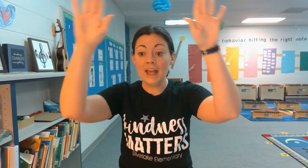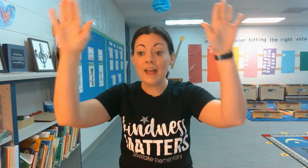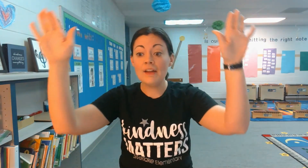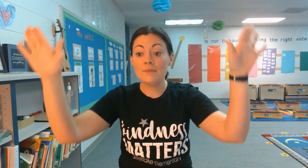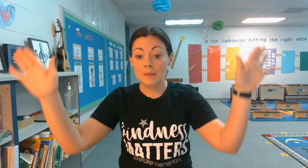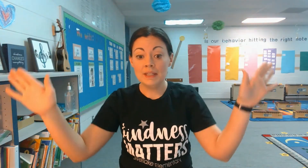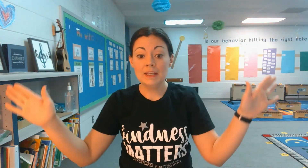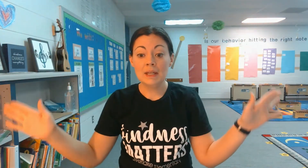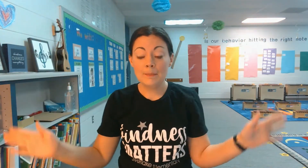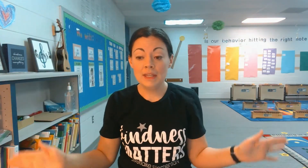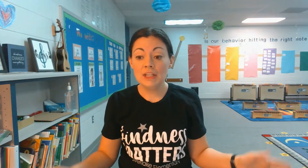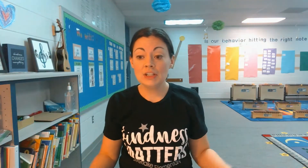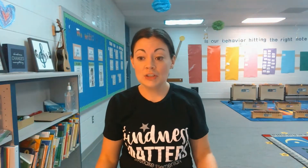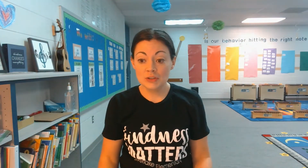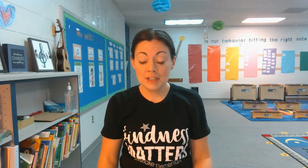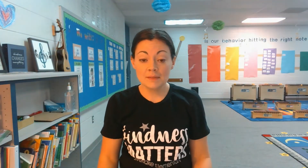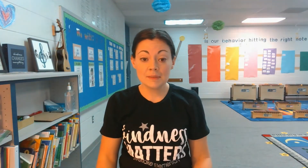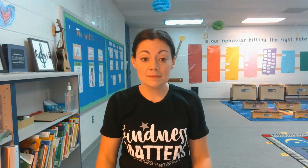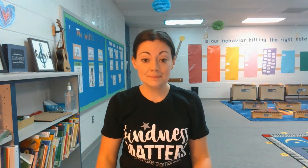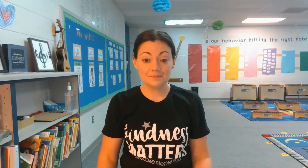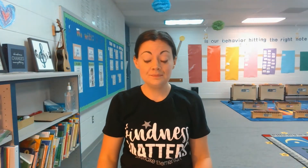have big big dreams